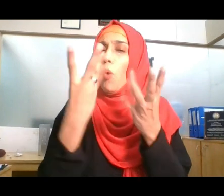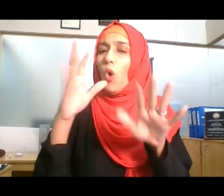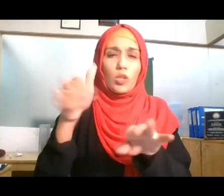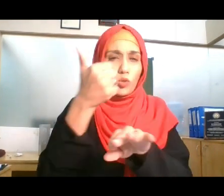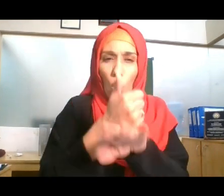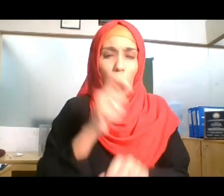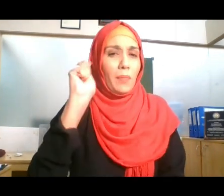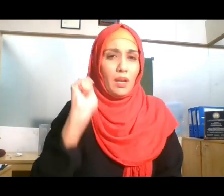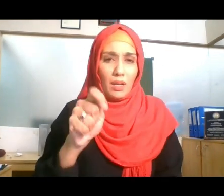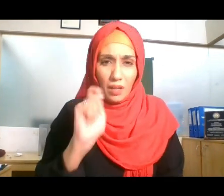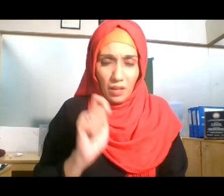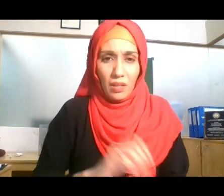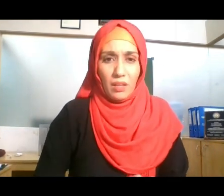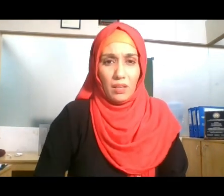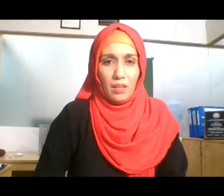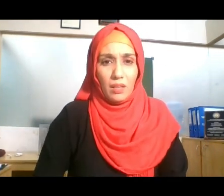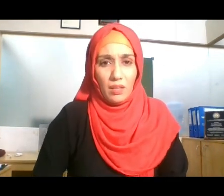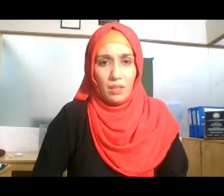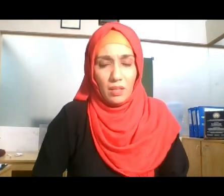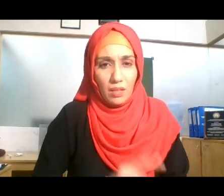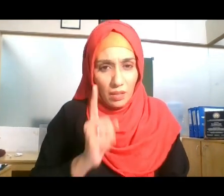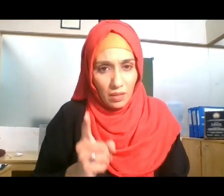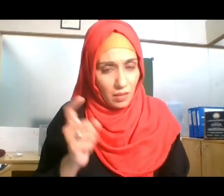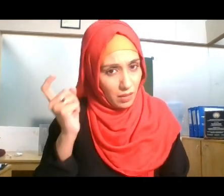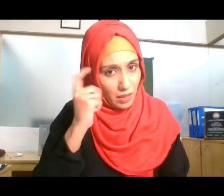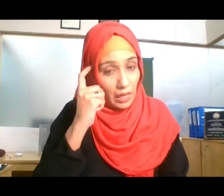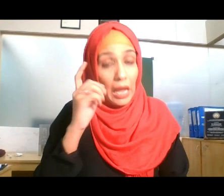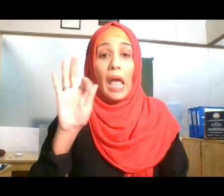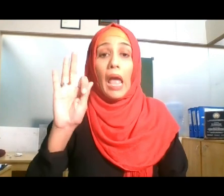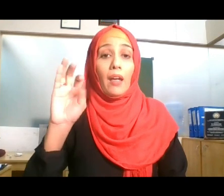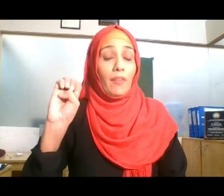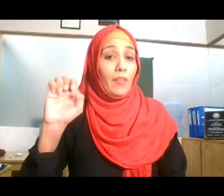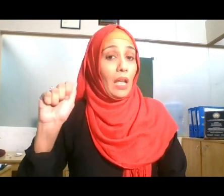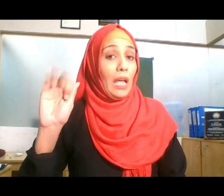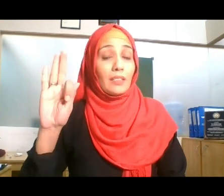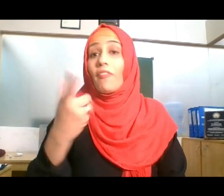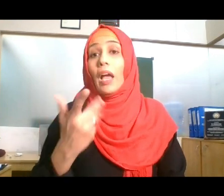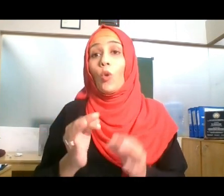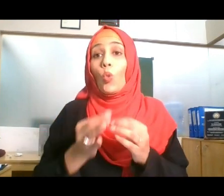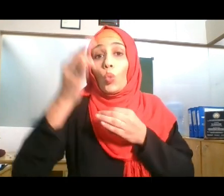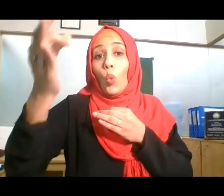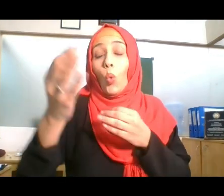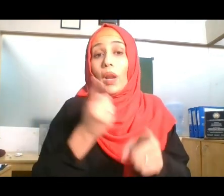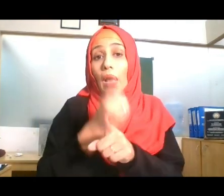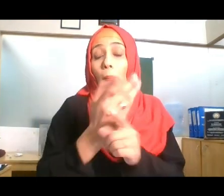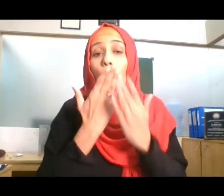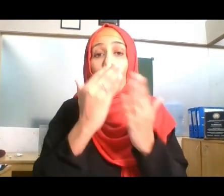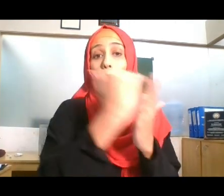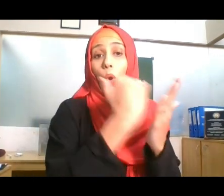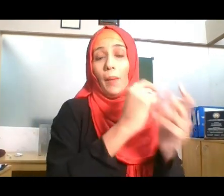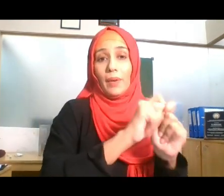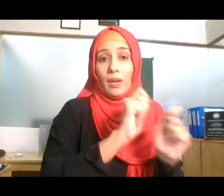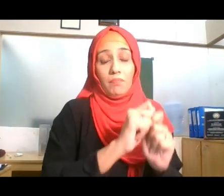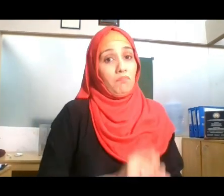work on distance learning, and FESF again with the WeThink platform has done a